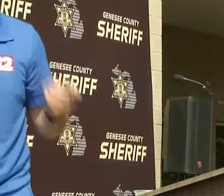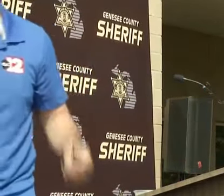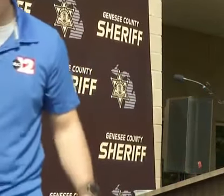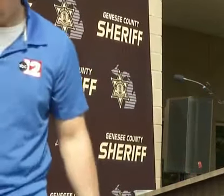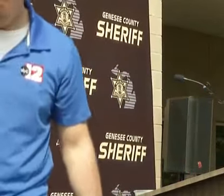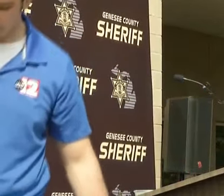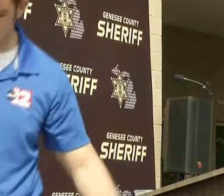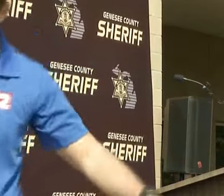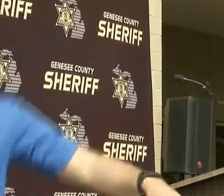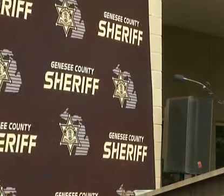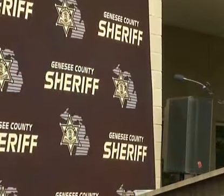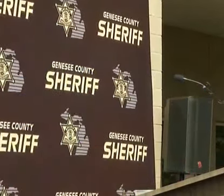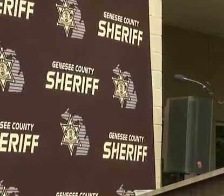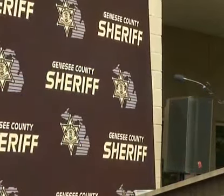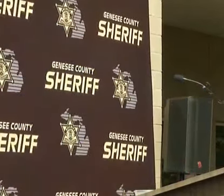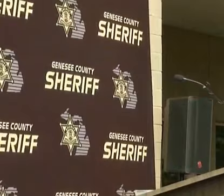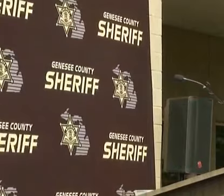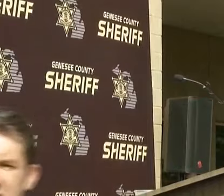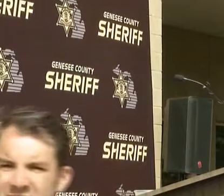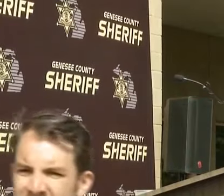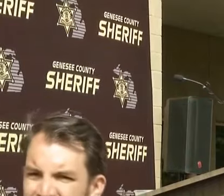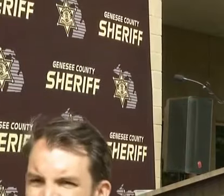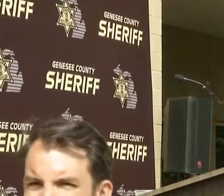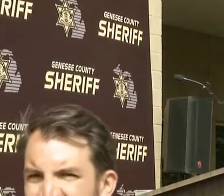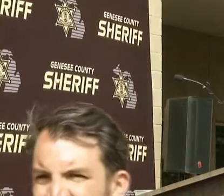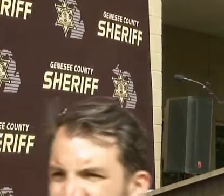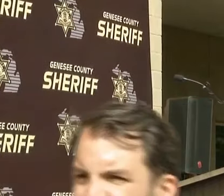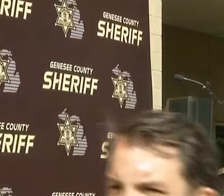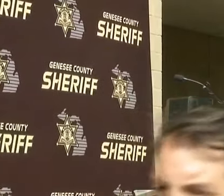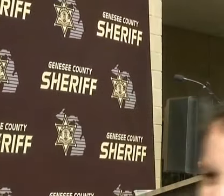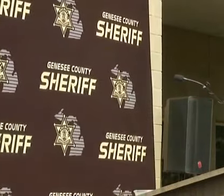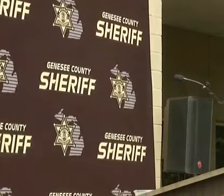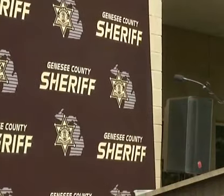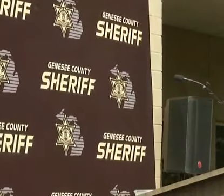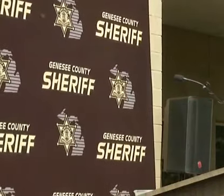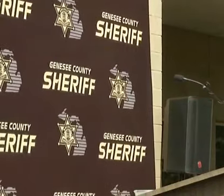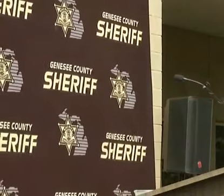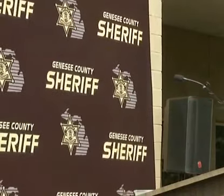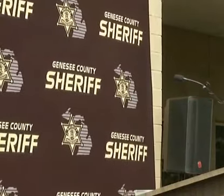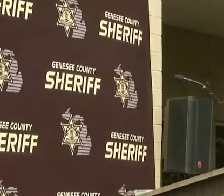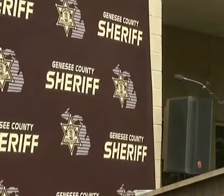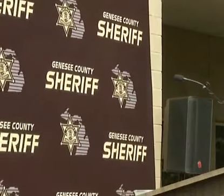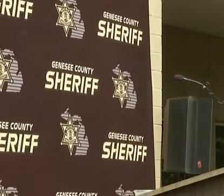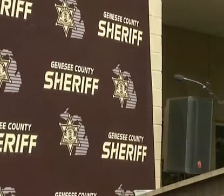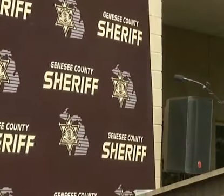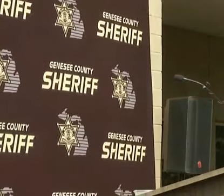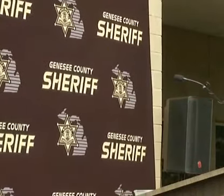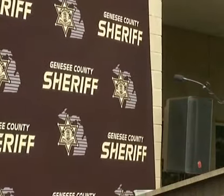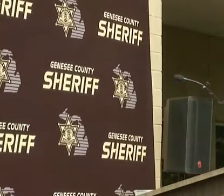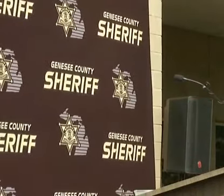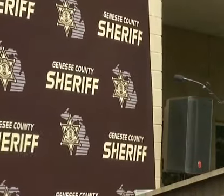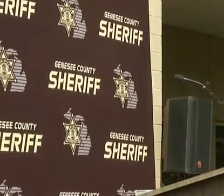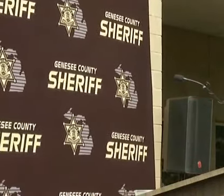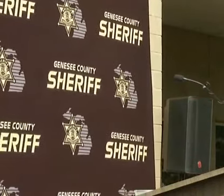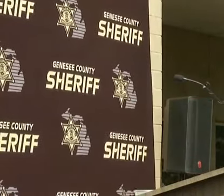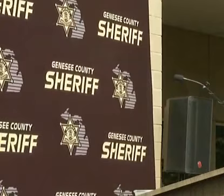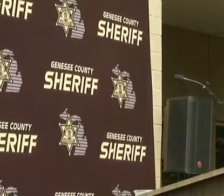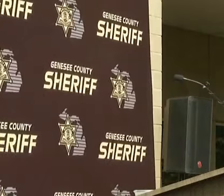I love her. She's like, everything I've read has been pretty good. Huh? Everything I've read about her has been pretty good. Yeah. So. Oh, I love her. I cried when she left. All right.